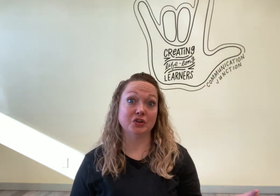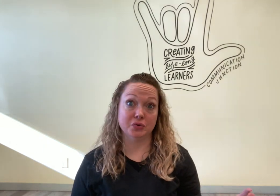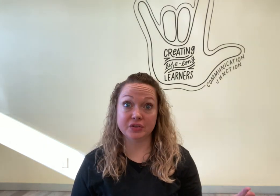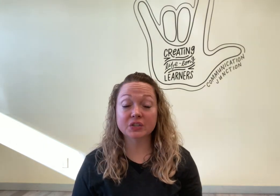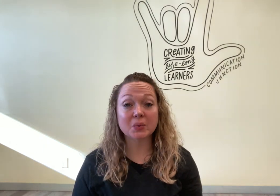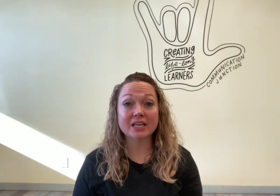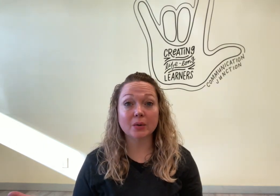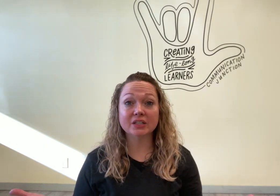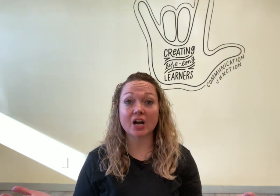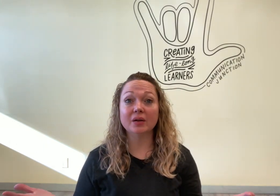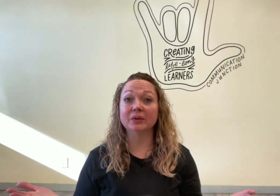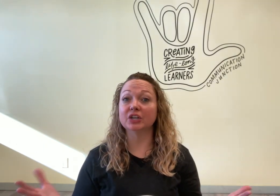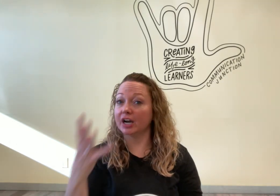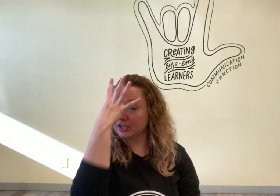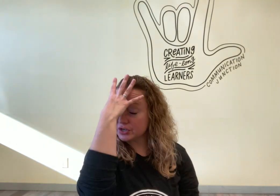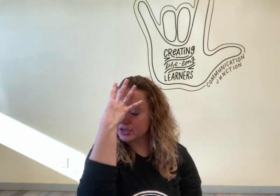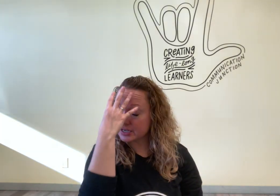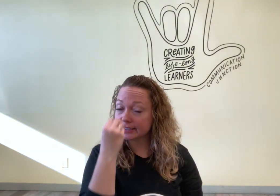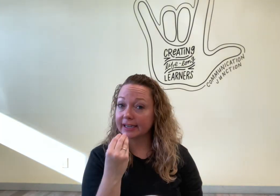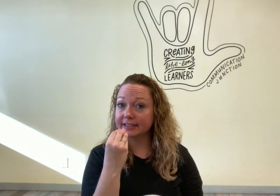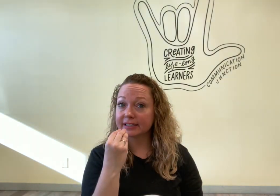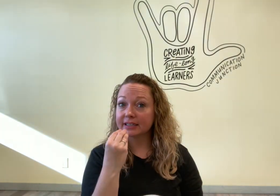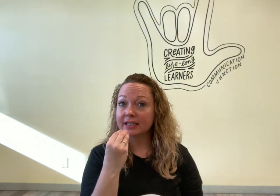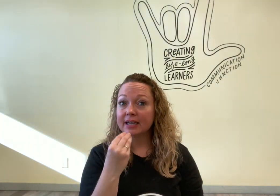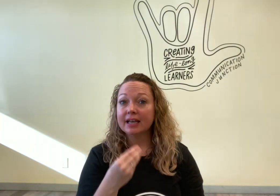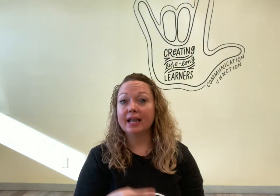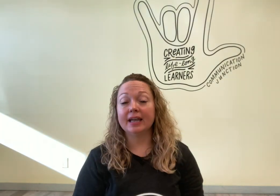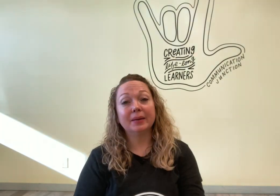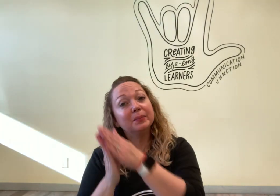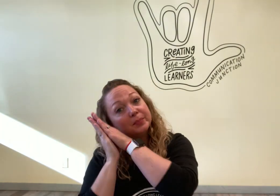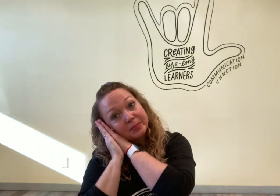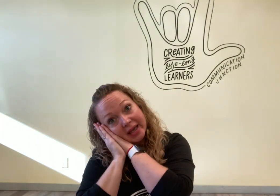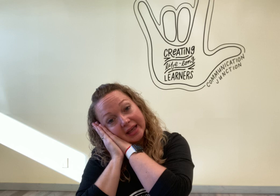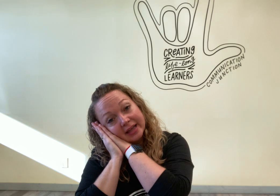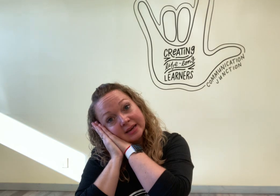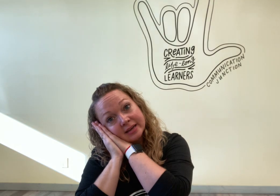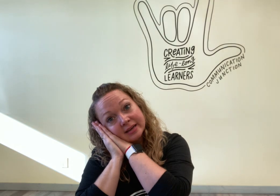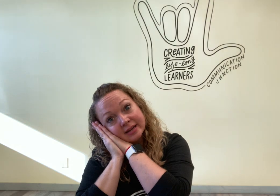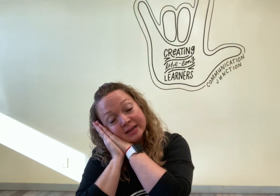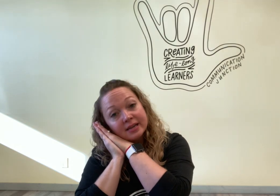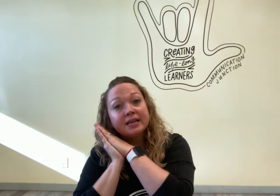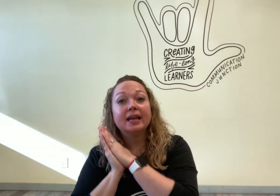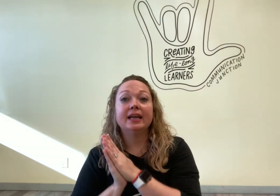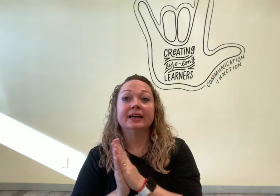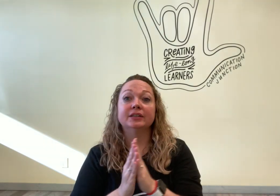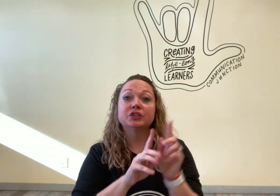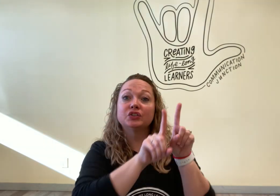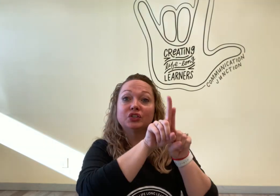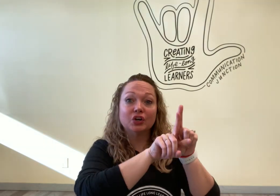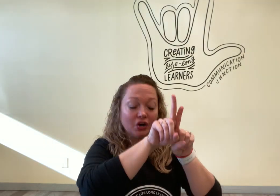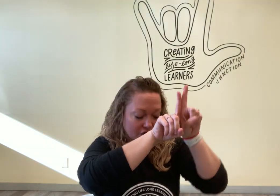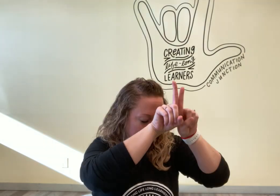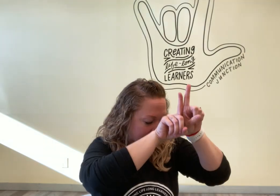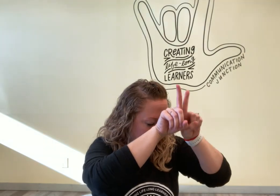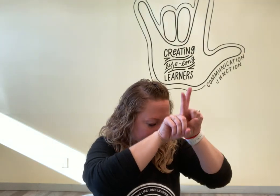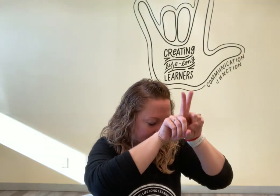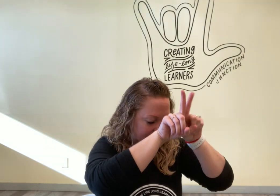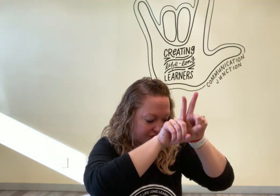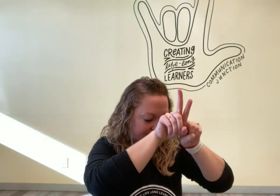this week that we taught good night and bed and star. I'm cheating a little